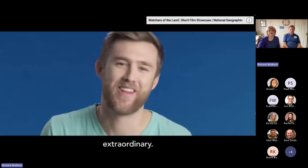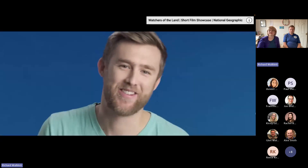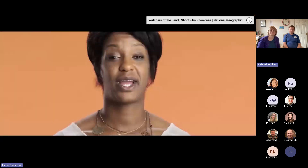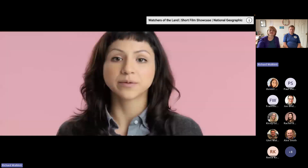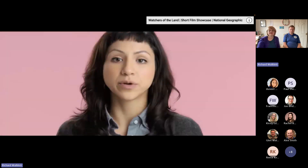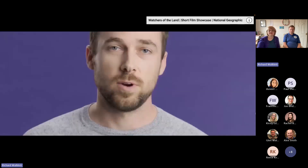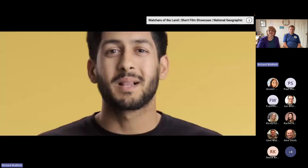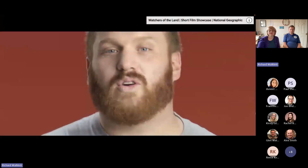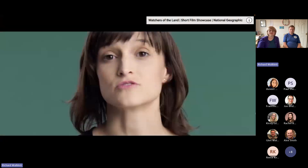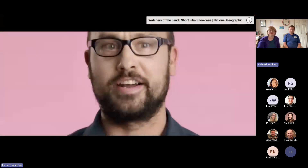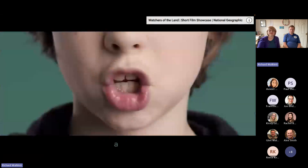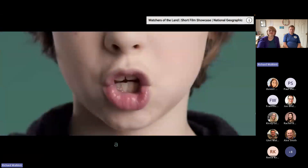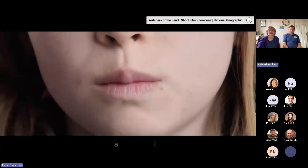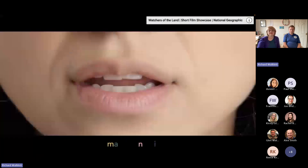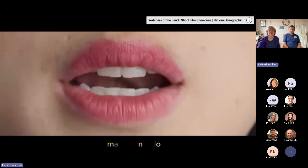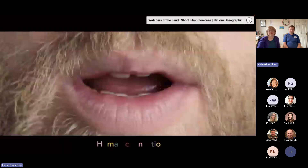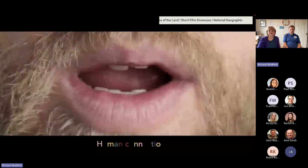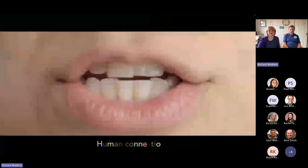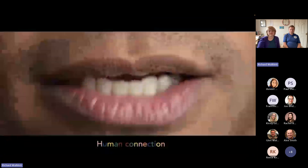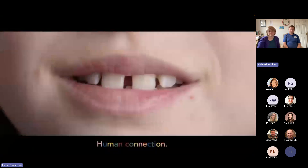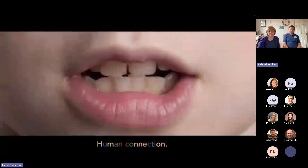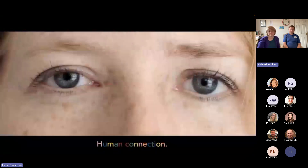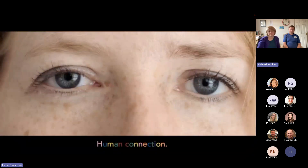extraordinary. Implies human connection.